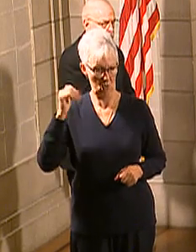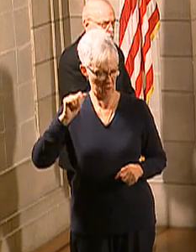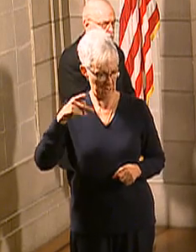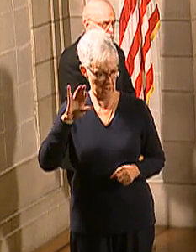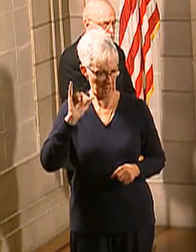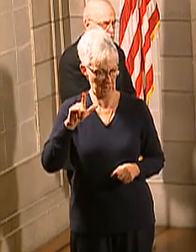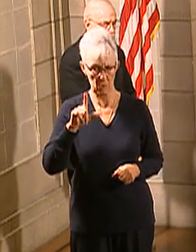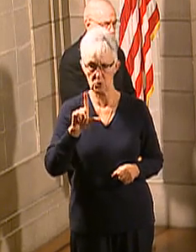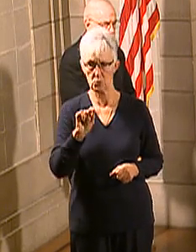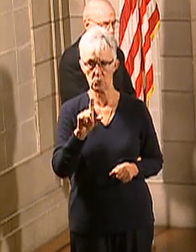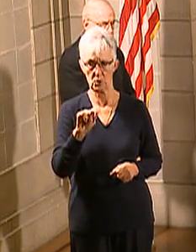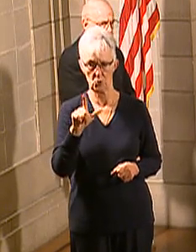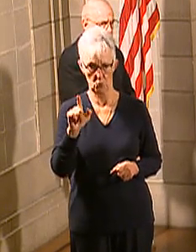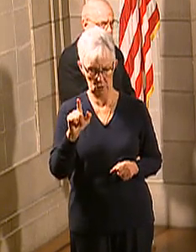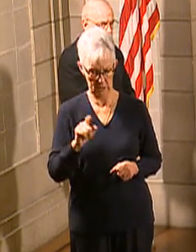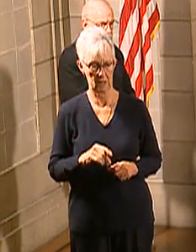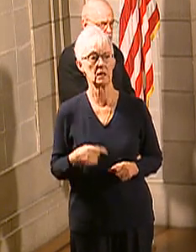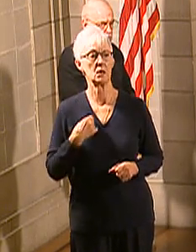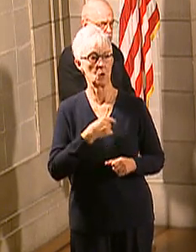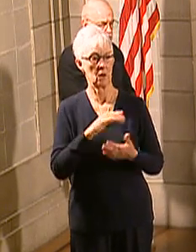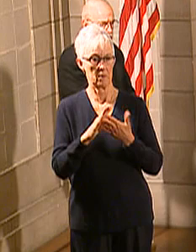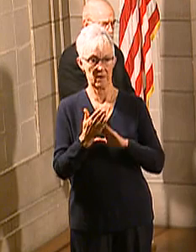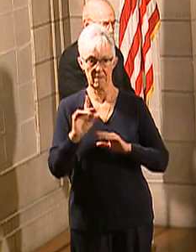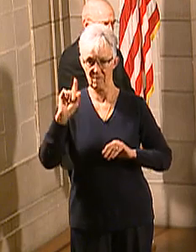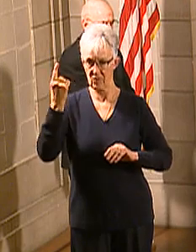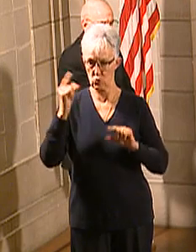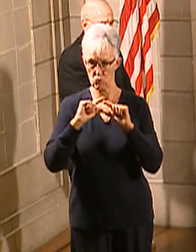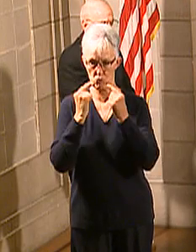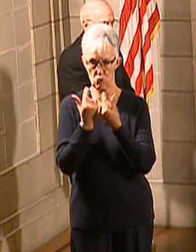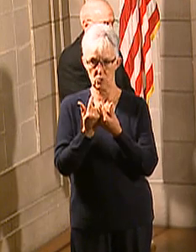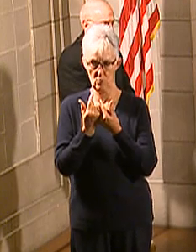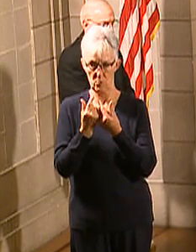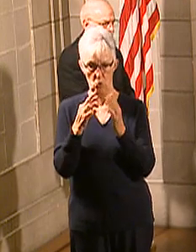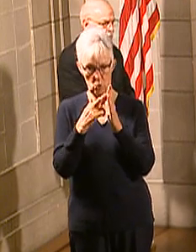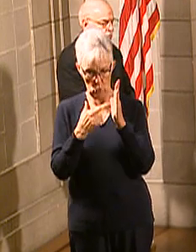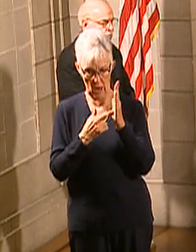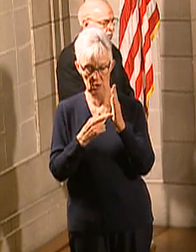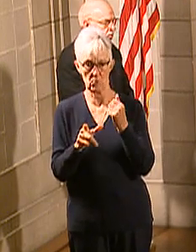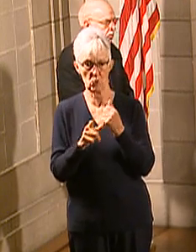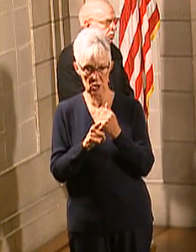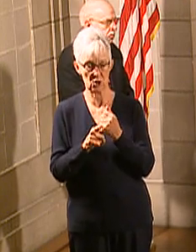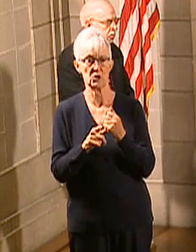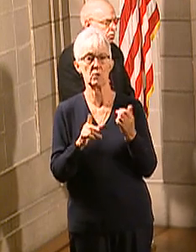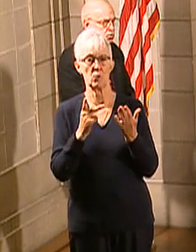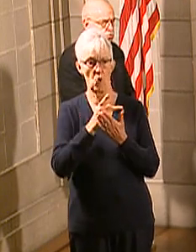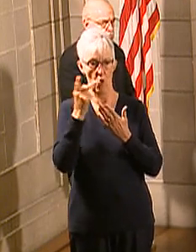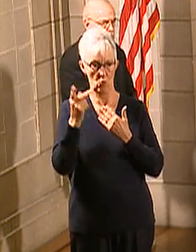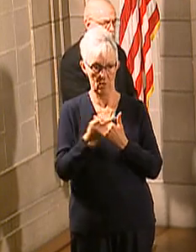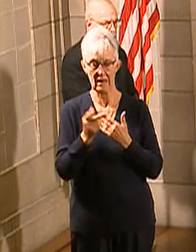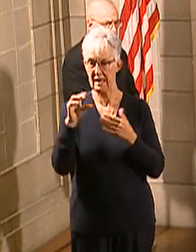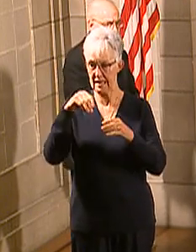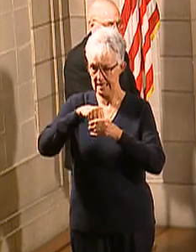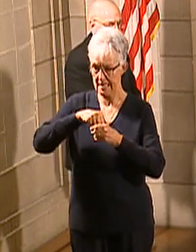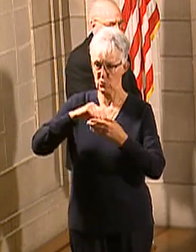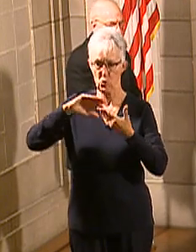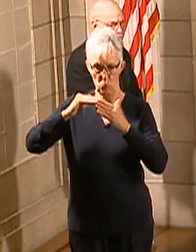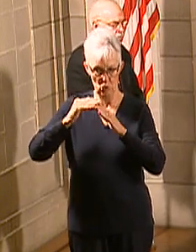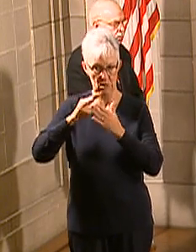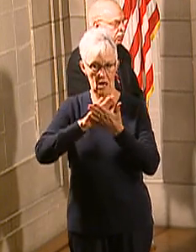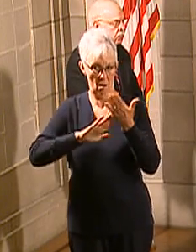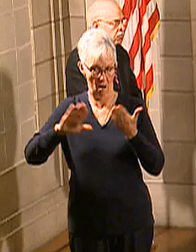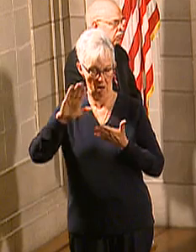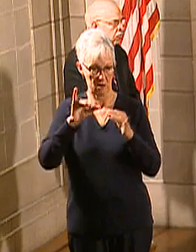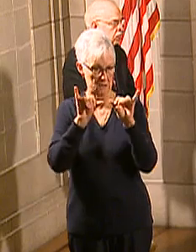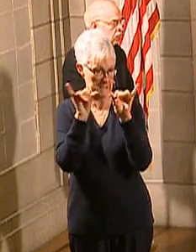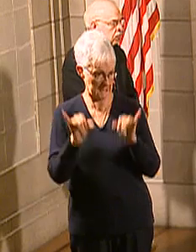of 2021, we became the first group registered apprenticeship program of the community college system here in Nebraska. So we're very pleased